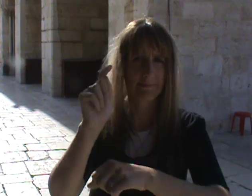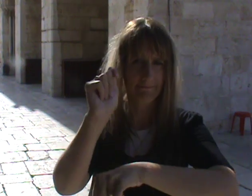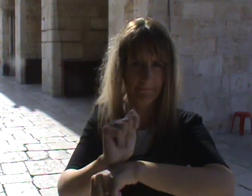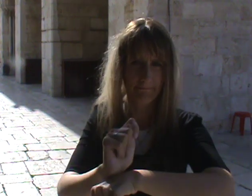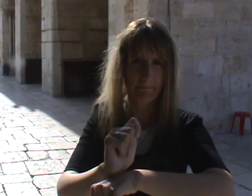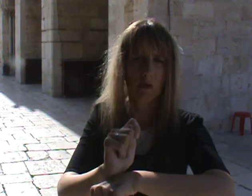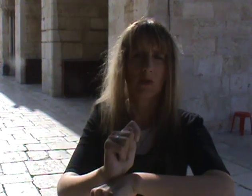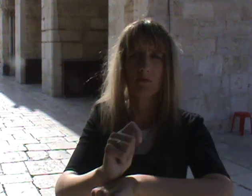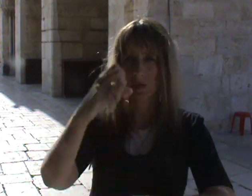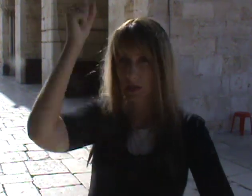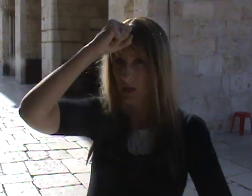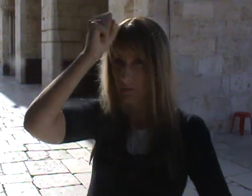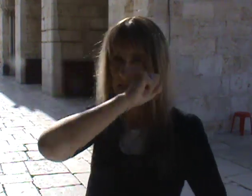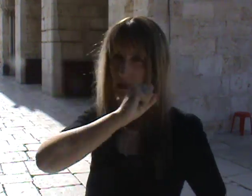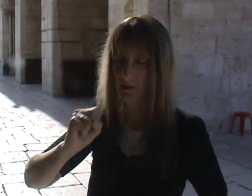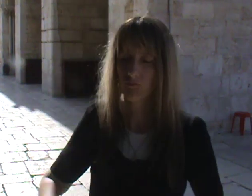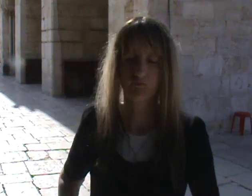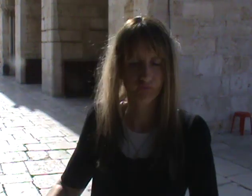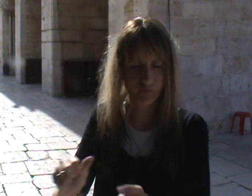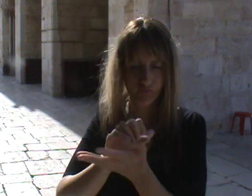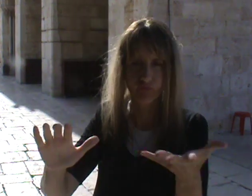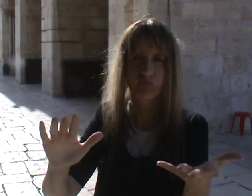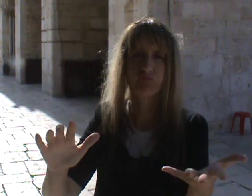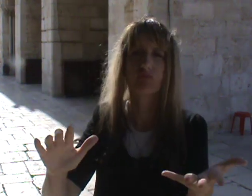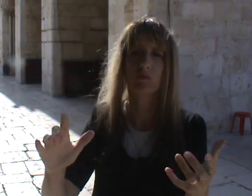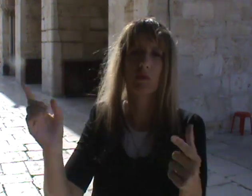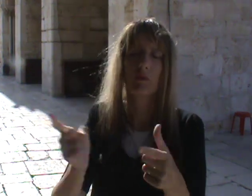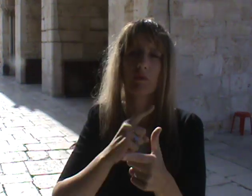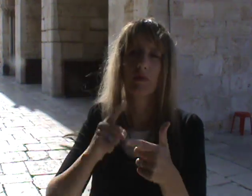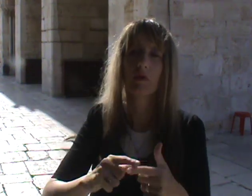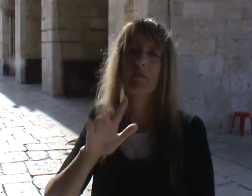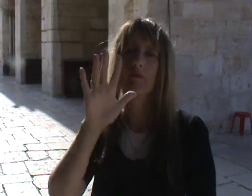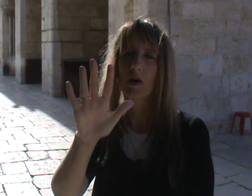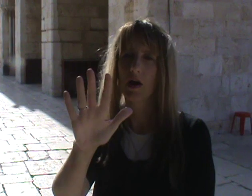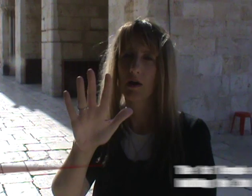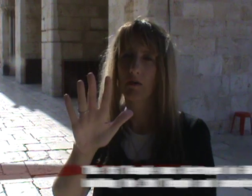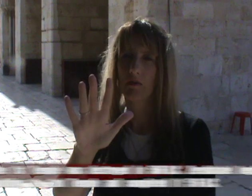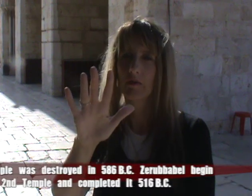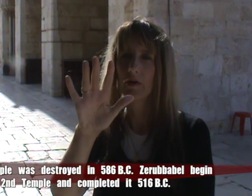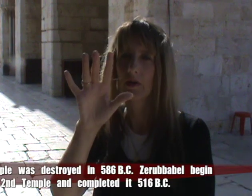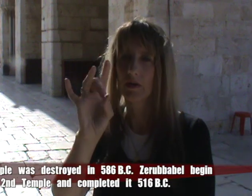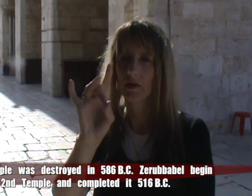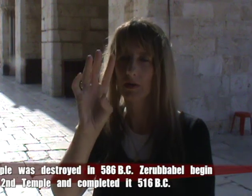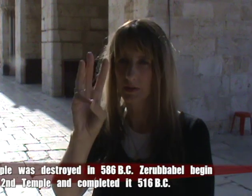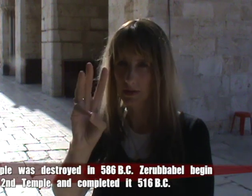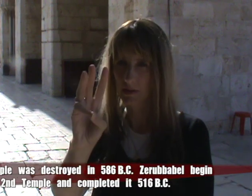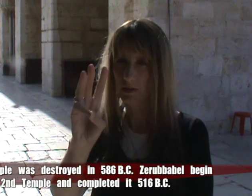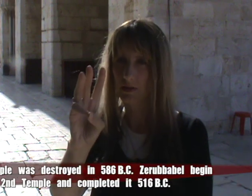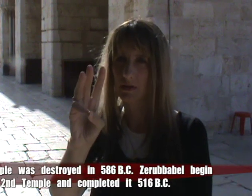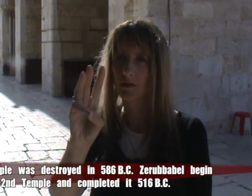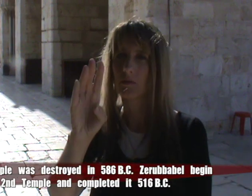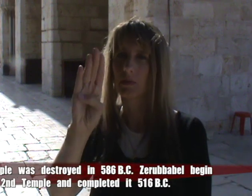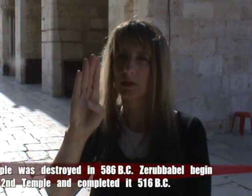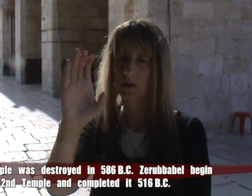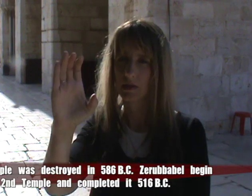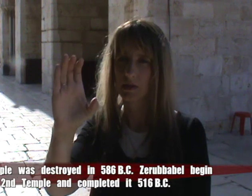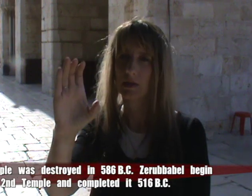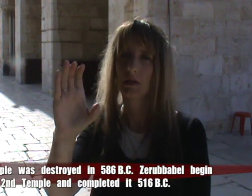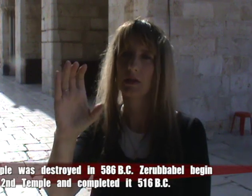here at the temple that Solomon built. And then later Solomon's temple was destroyed in 586